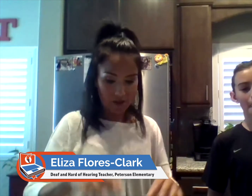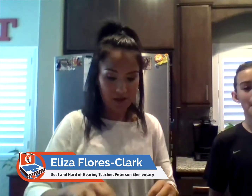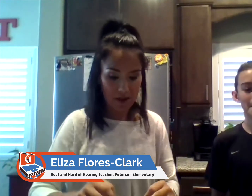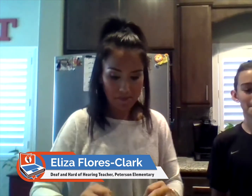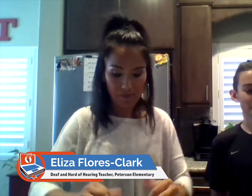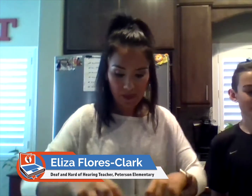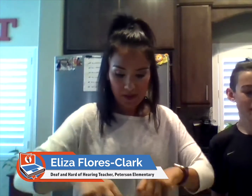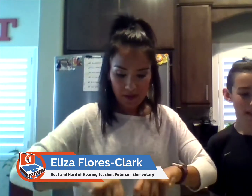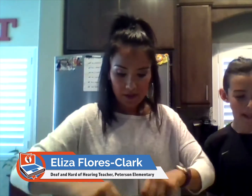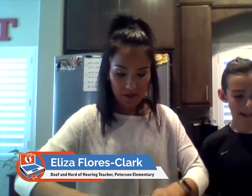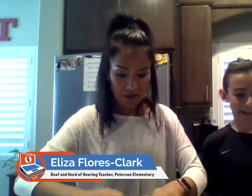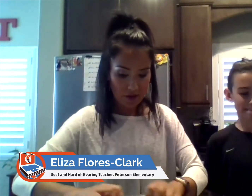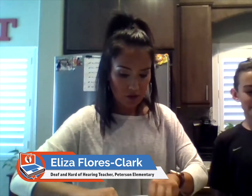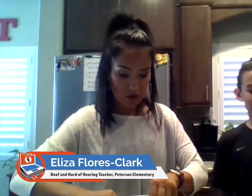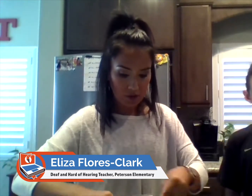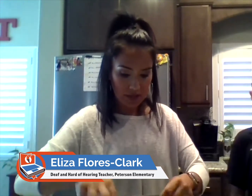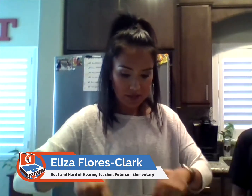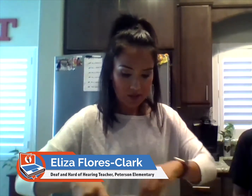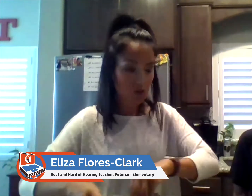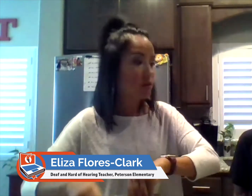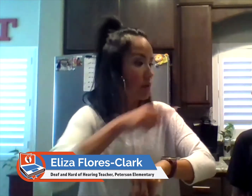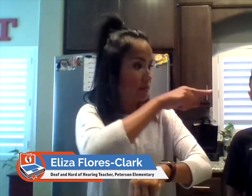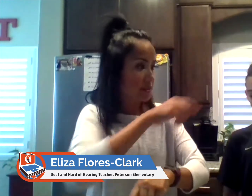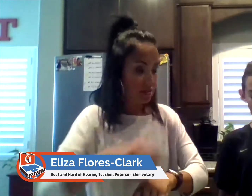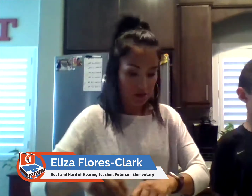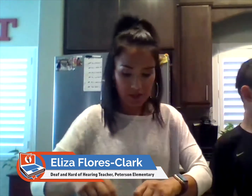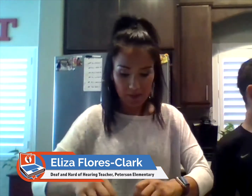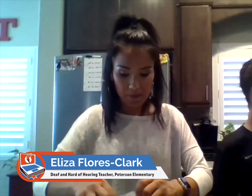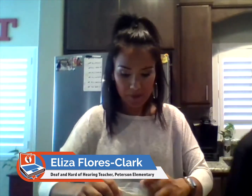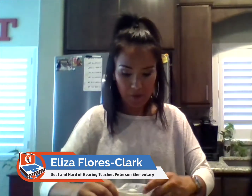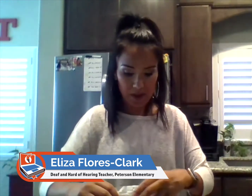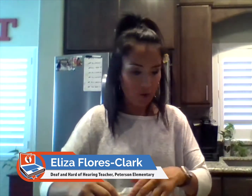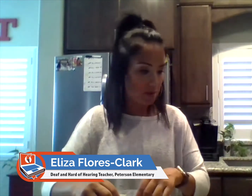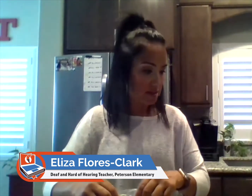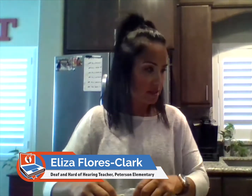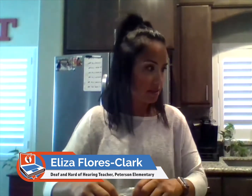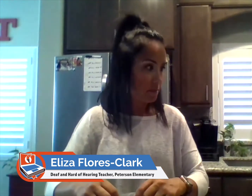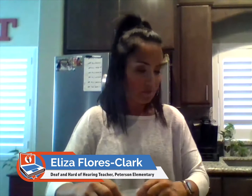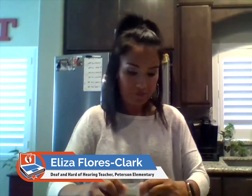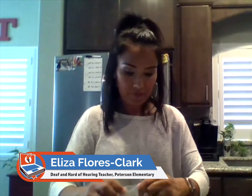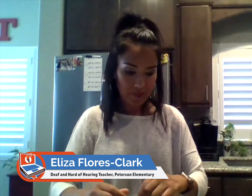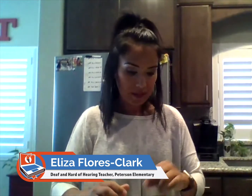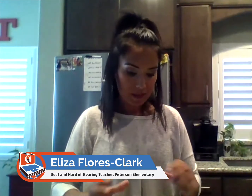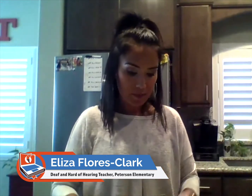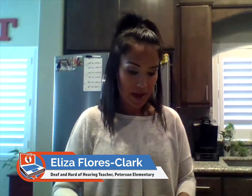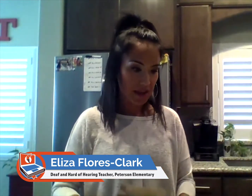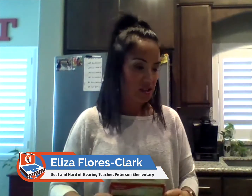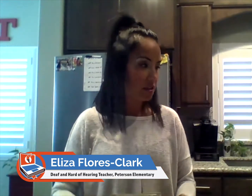Okay. So you want to grab the scissors and we can open this package